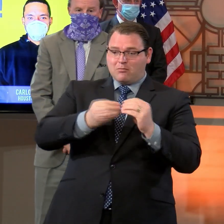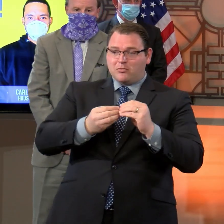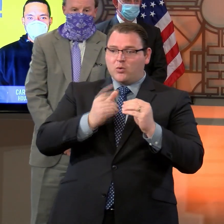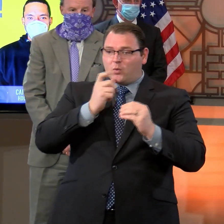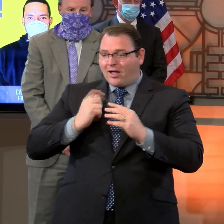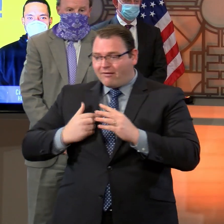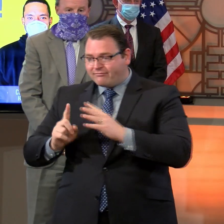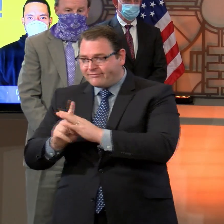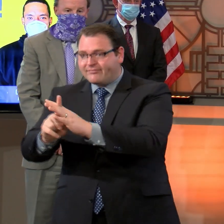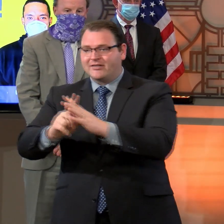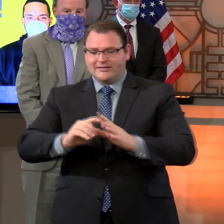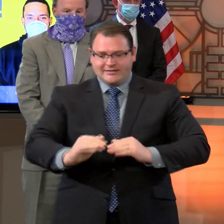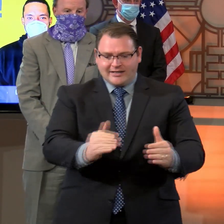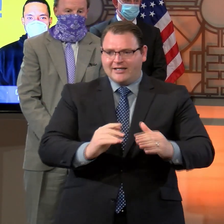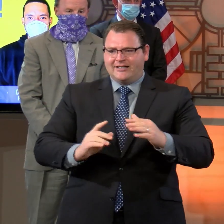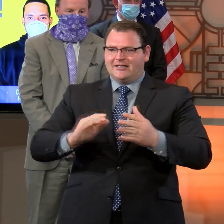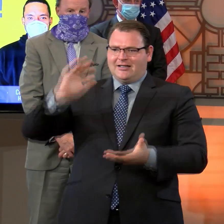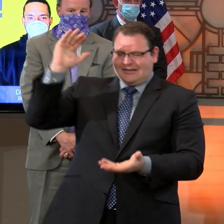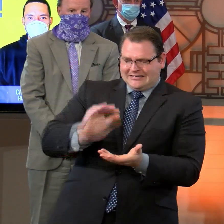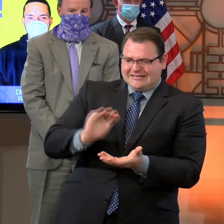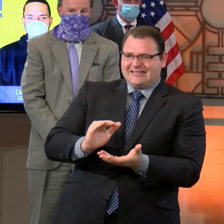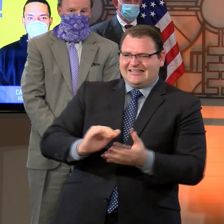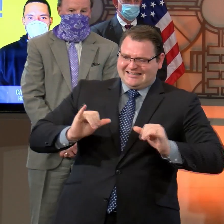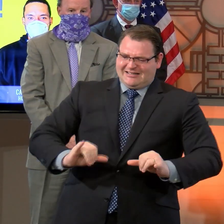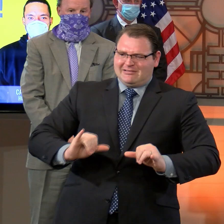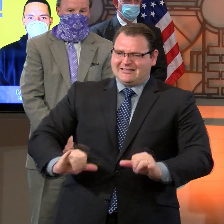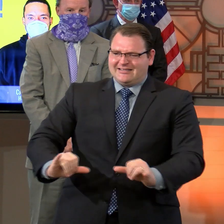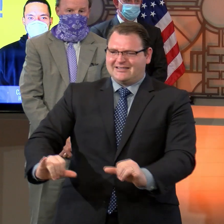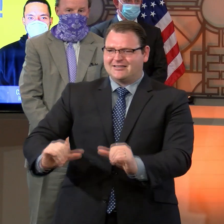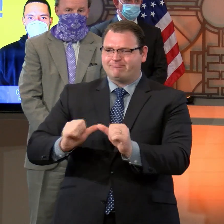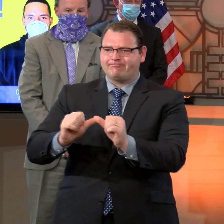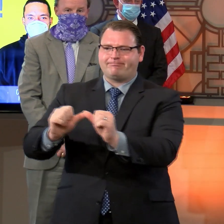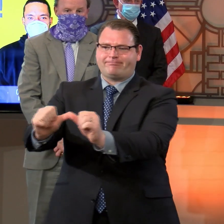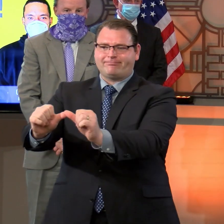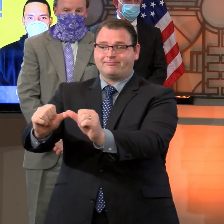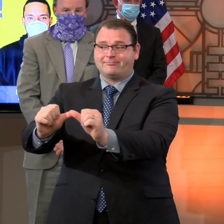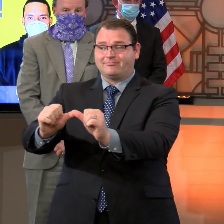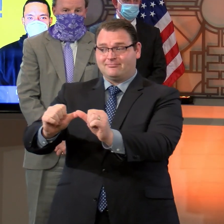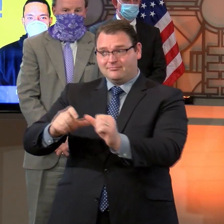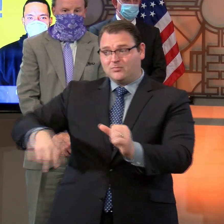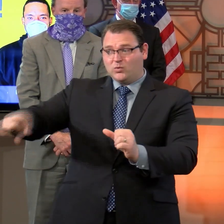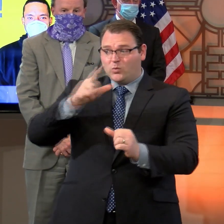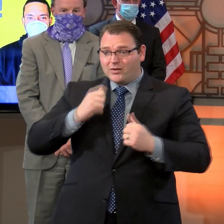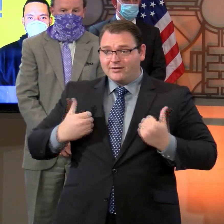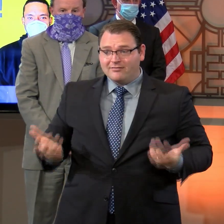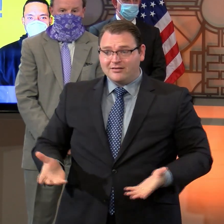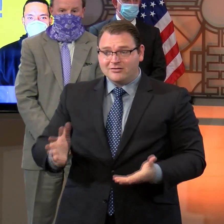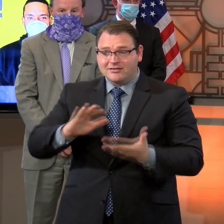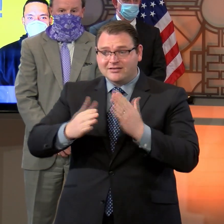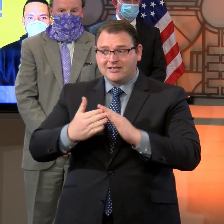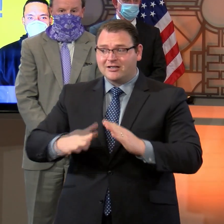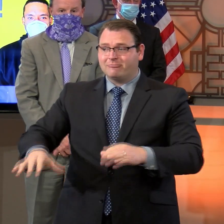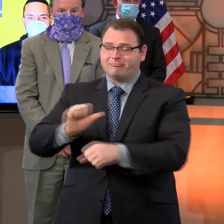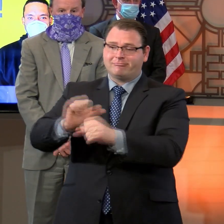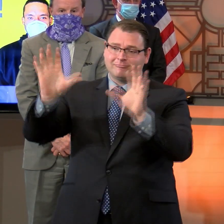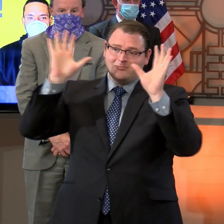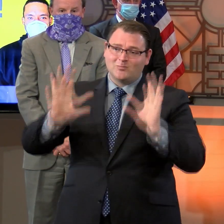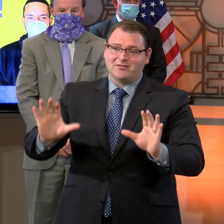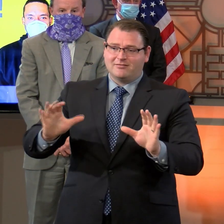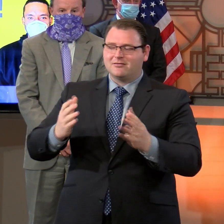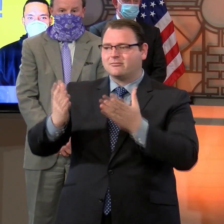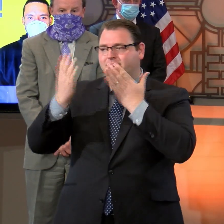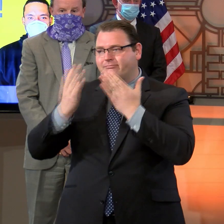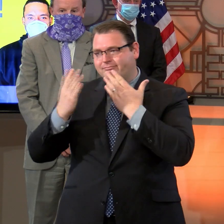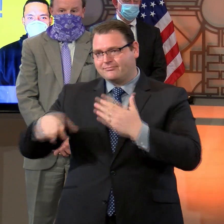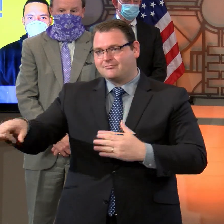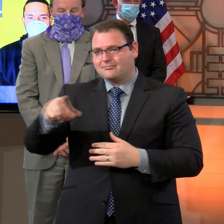possible. And people in our city have done extremely well, and I want to thank them for that. But at the same time, we all need to proceed with a